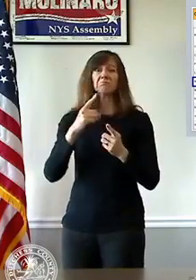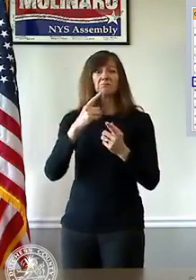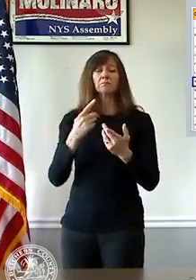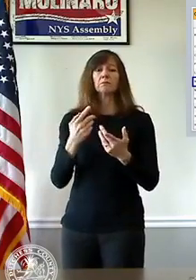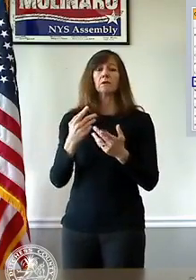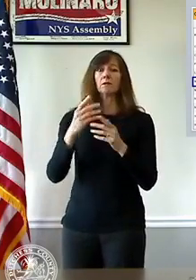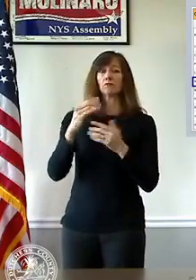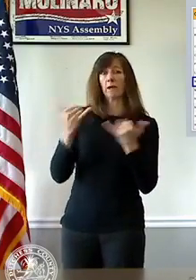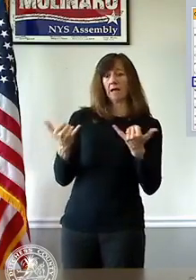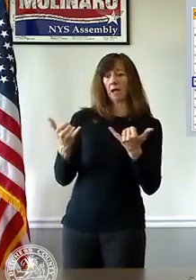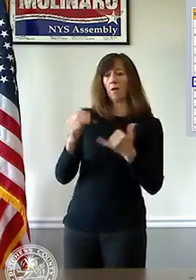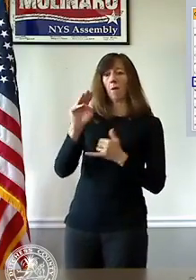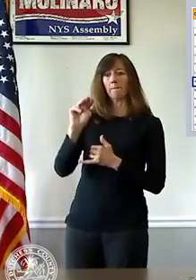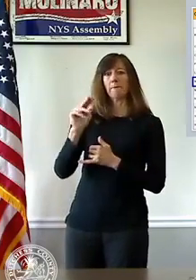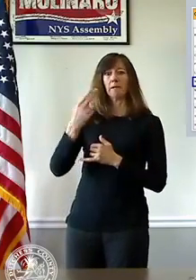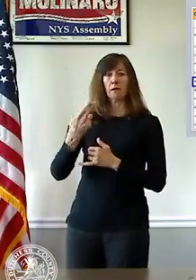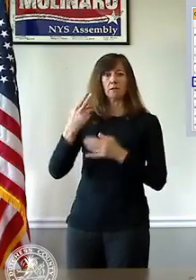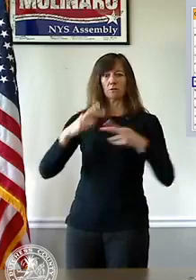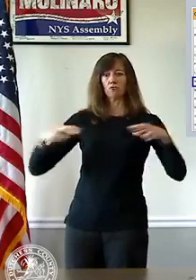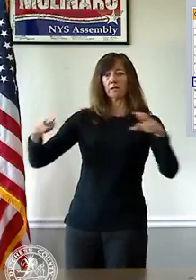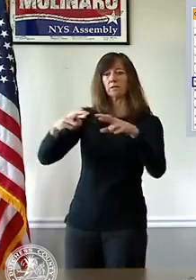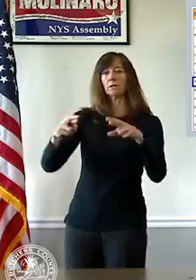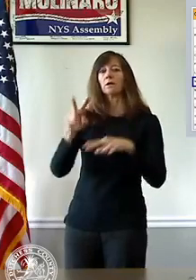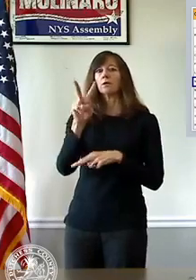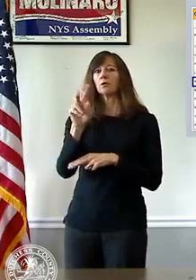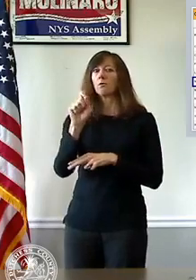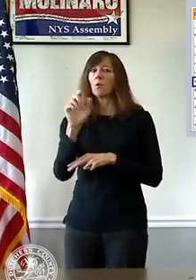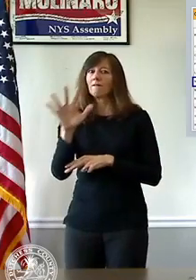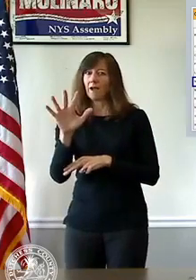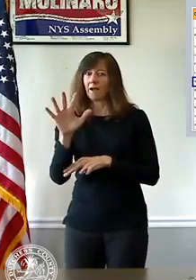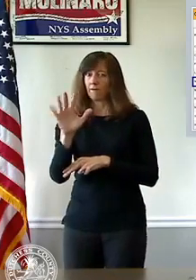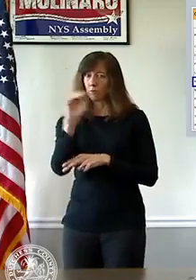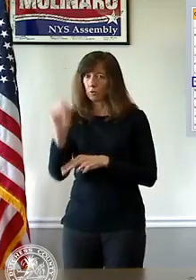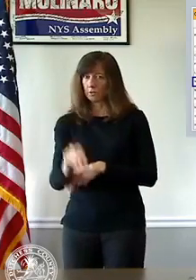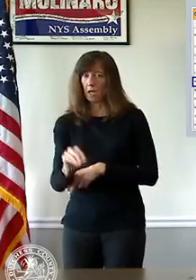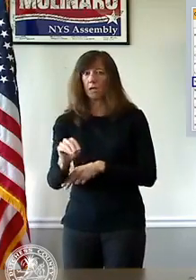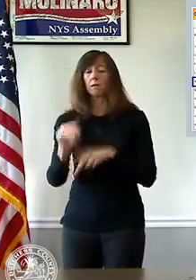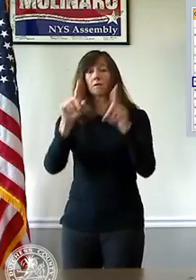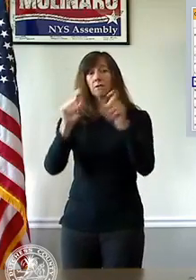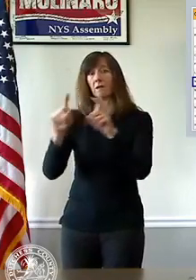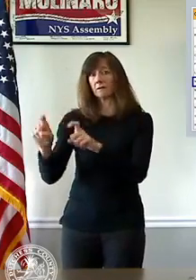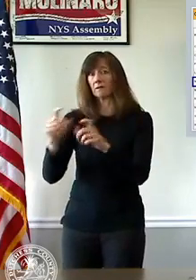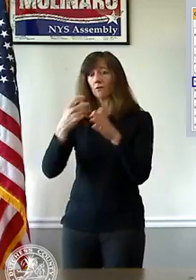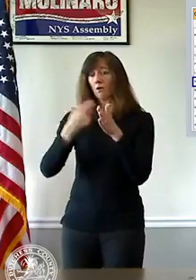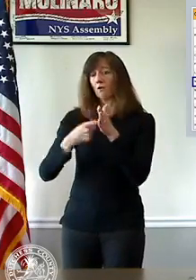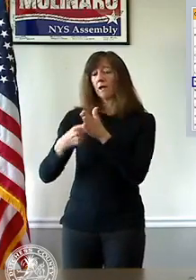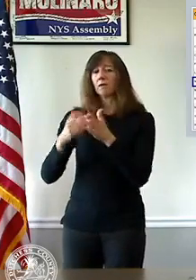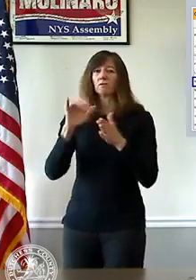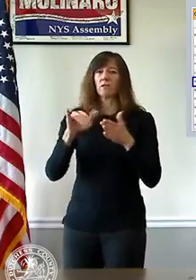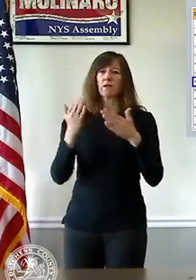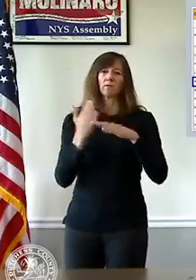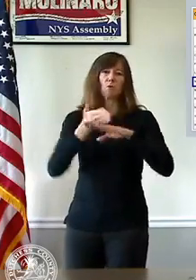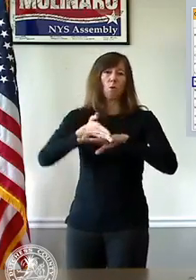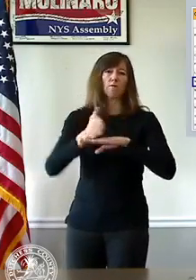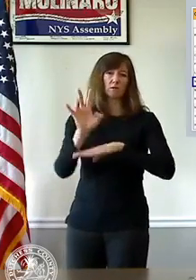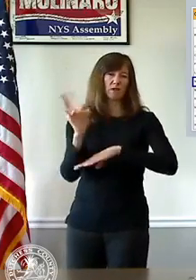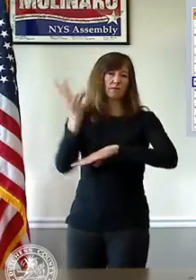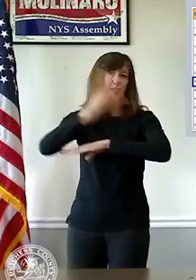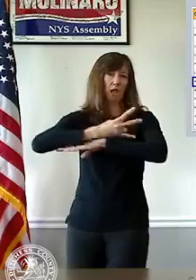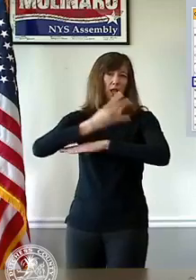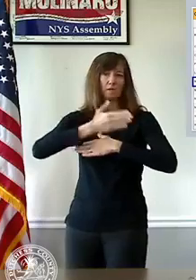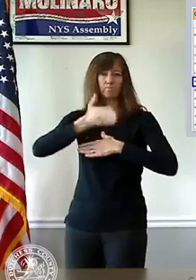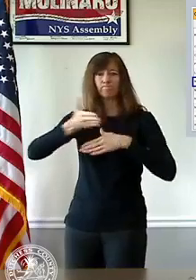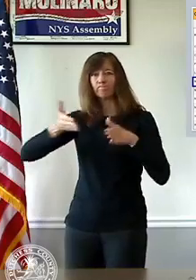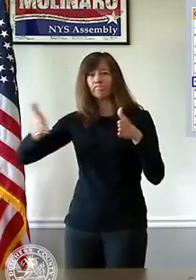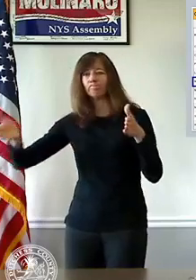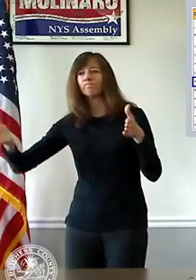at 2.5% positive test rate. So that's over a 7-day rolling average, with only 7